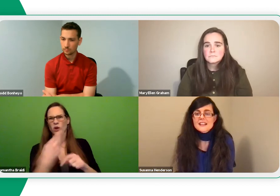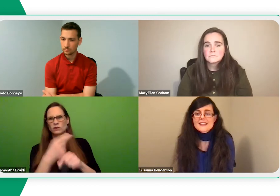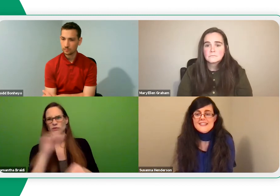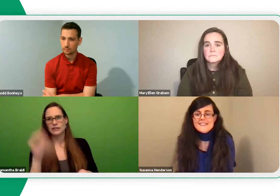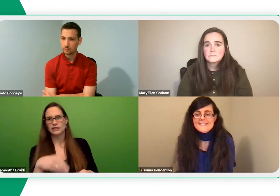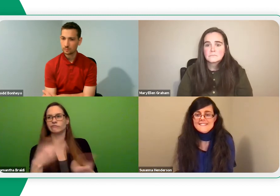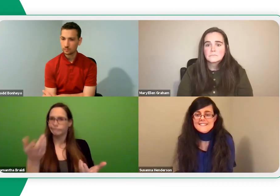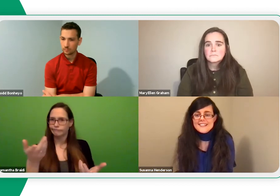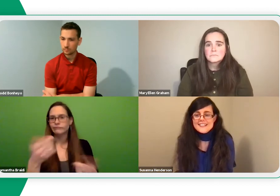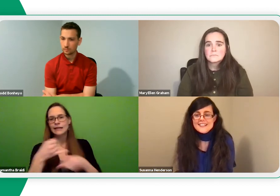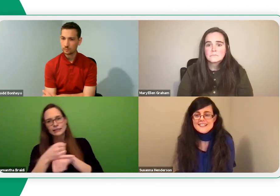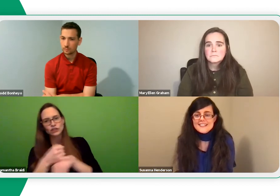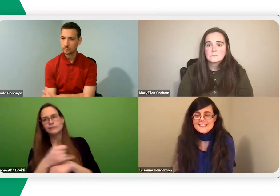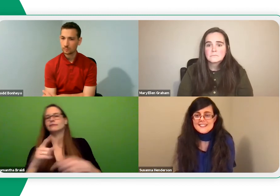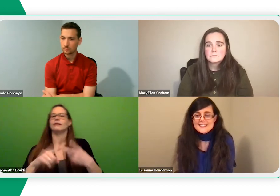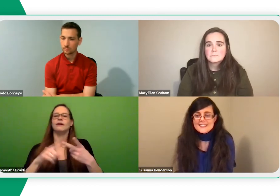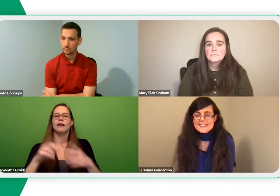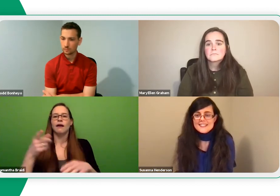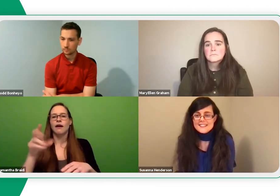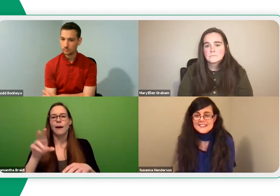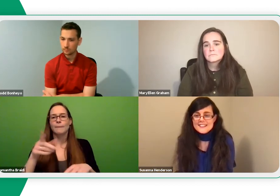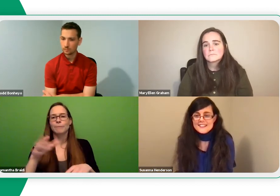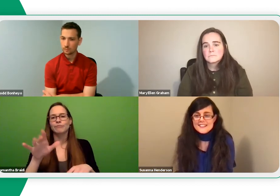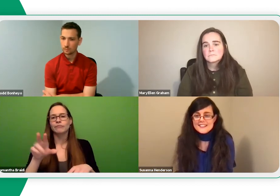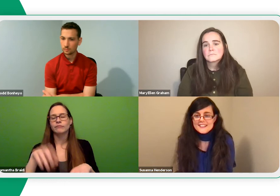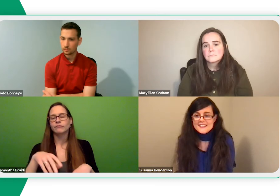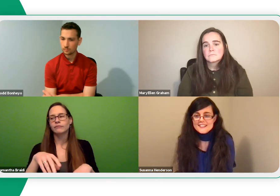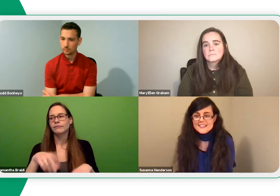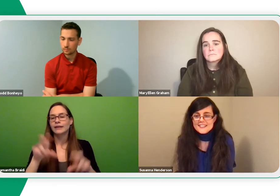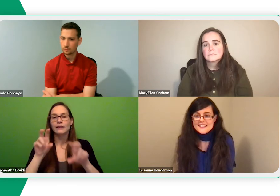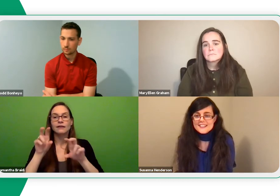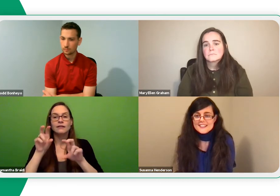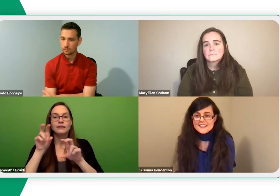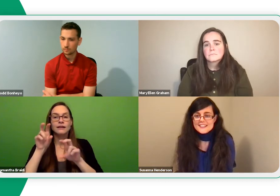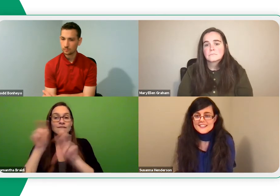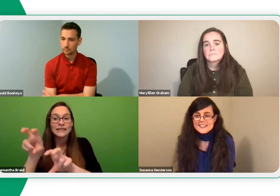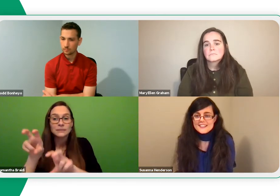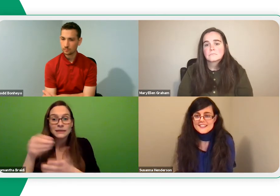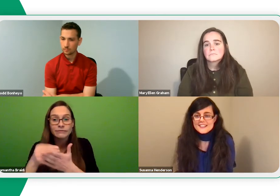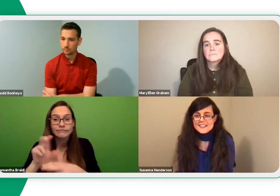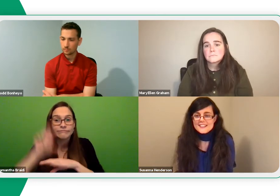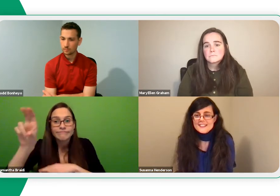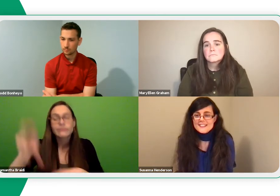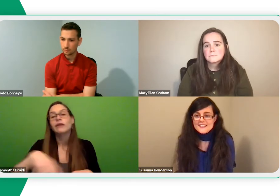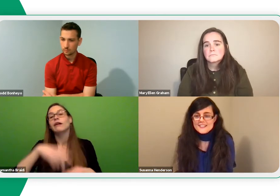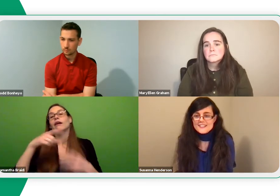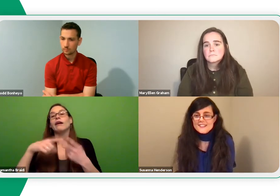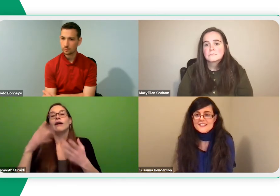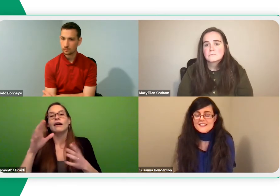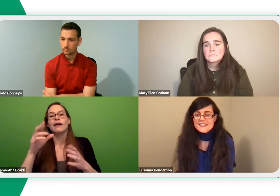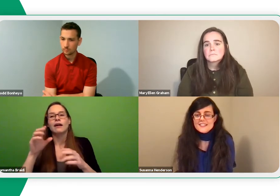figuring out percentage. And then I ask, what are the applications for percentages? And that's where I can work in interest